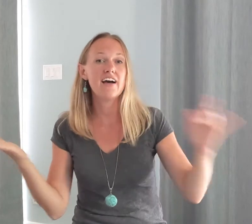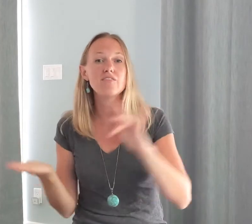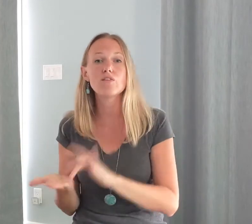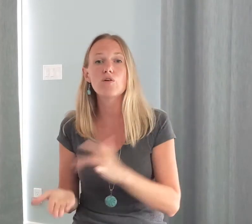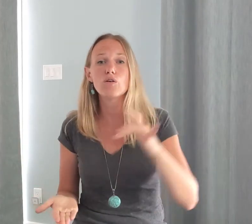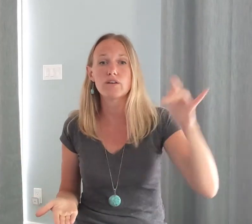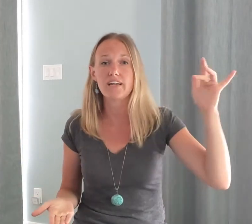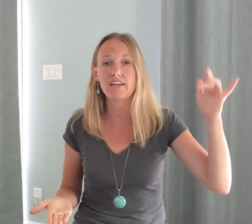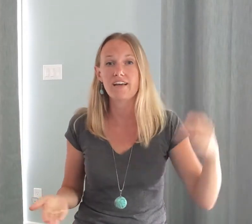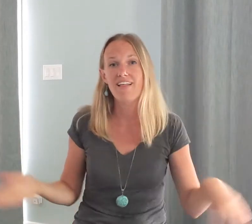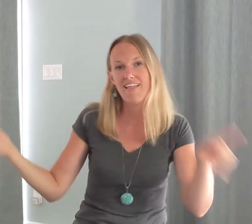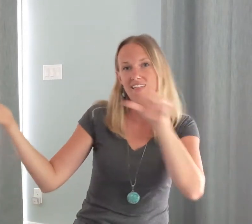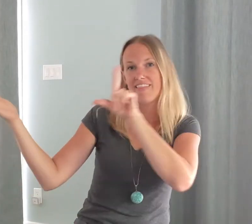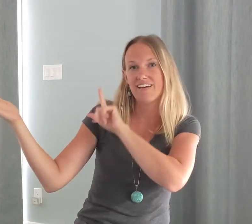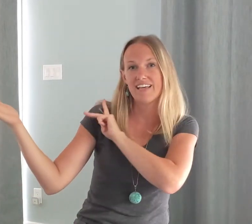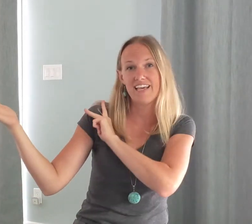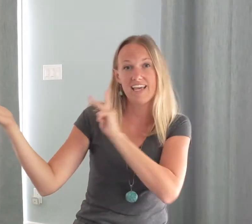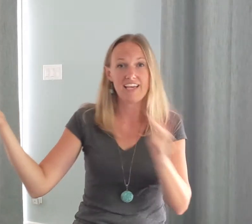of Glory, the King